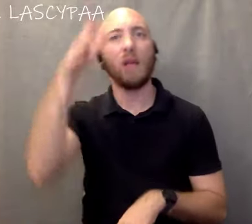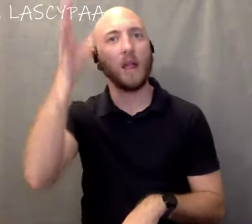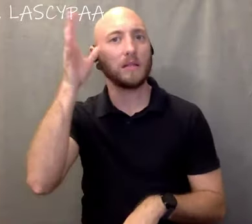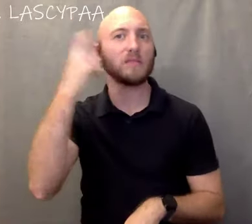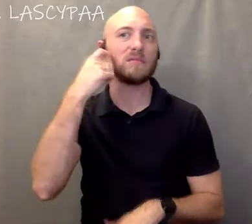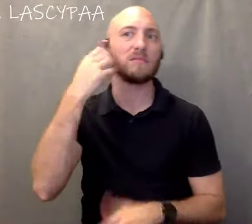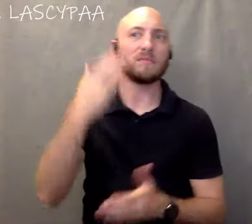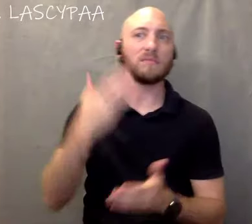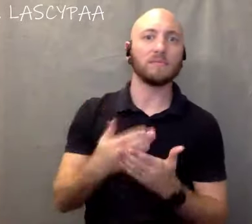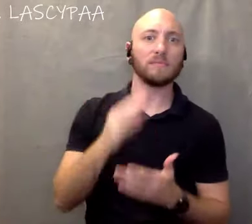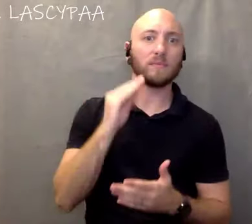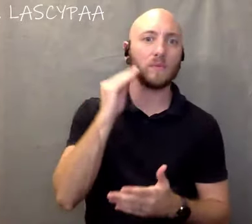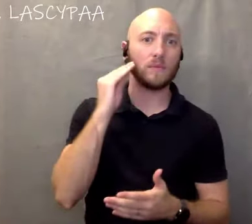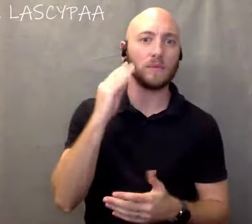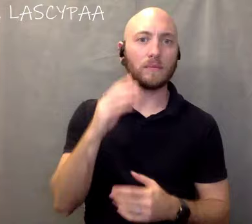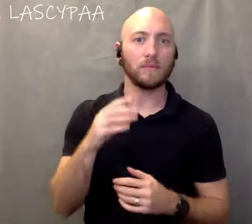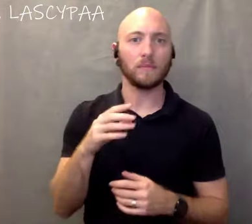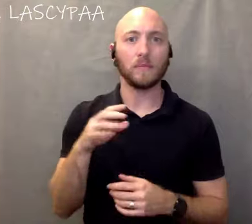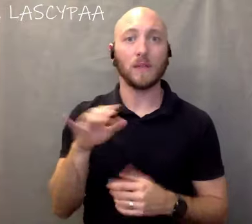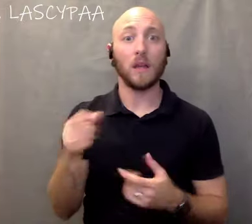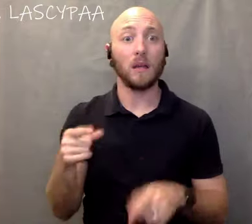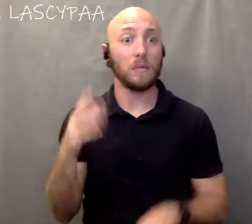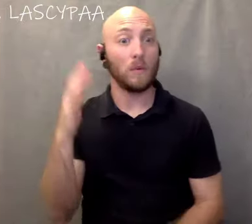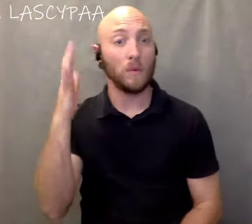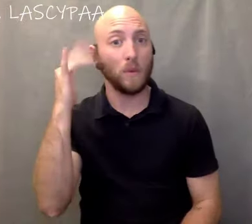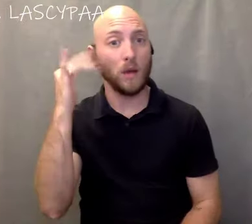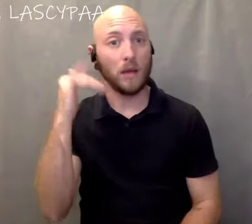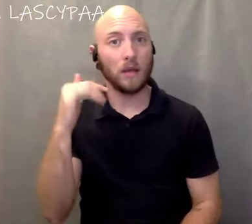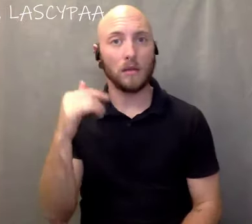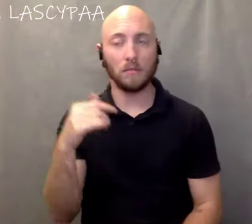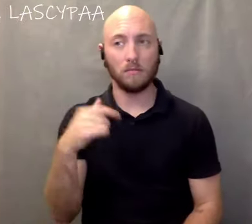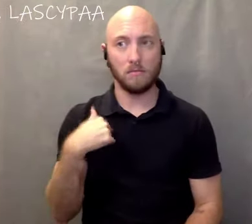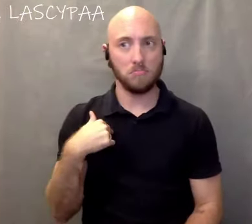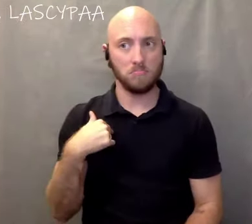And I was only able to do that because I have worked the steps and